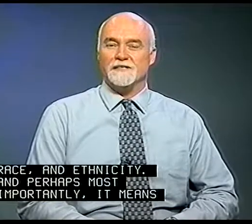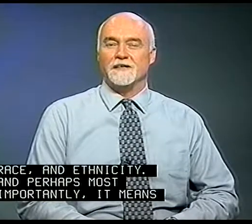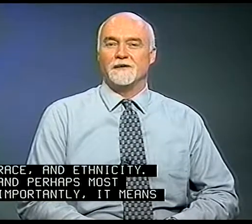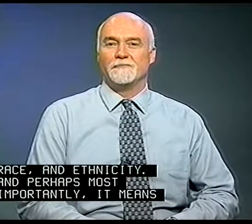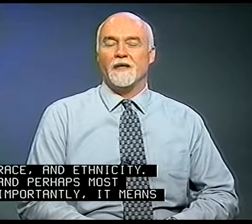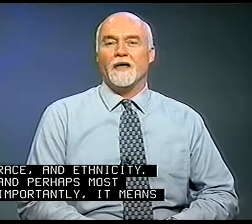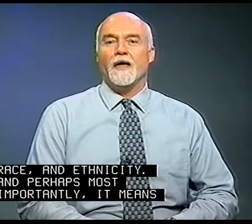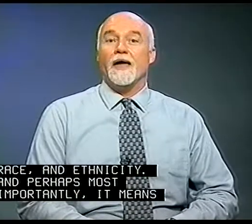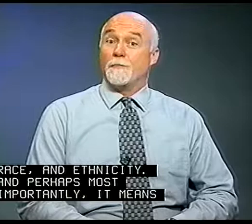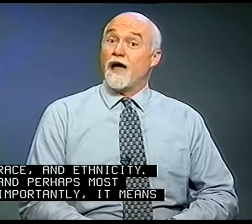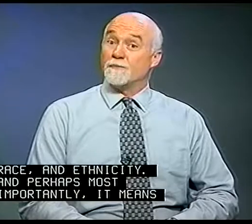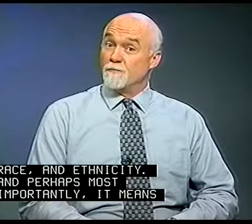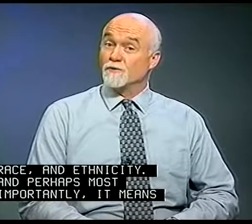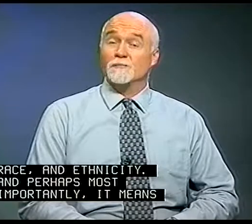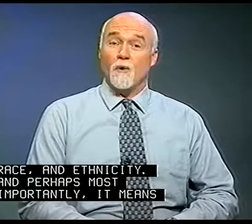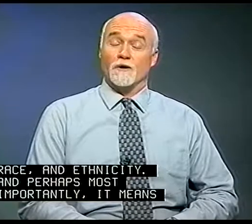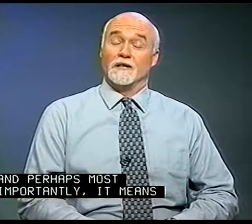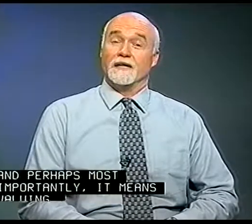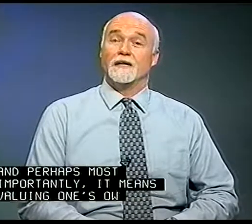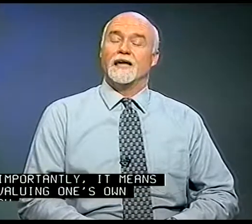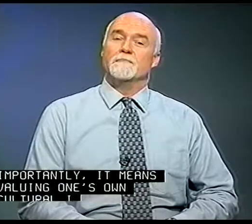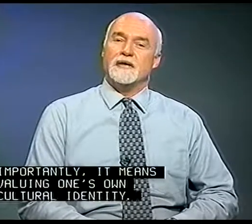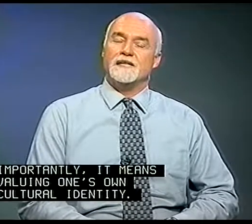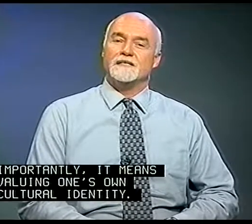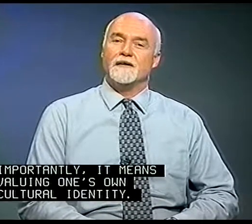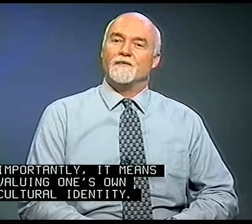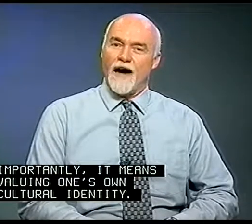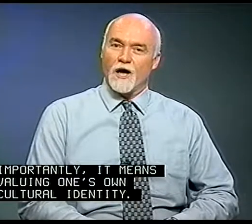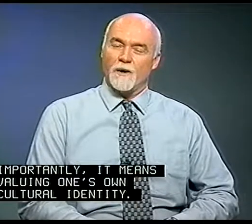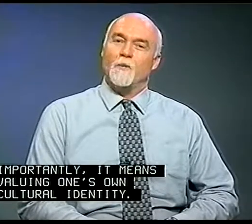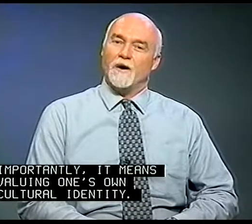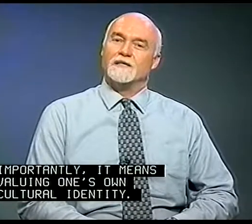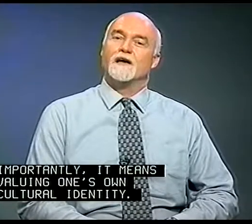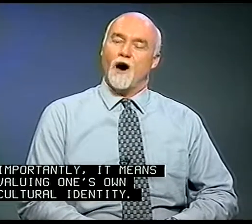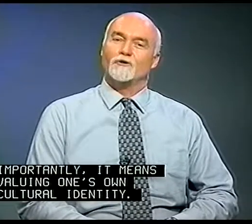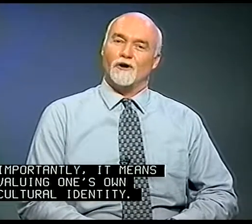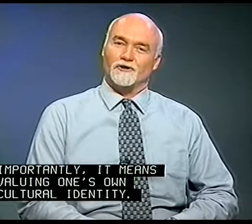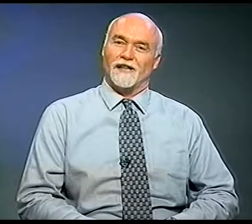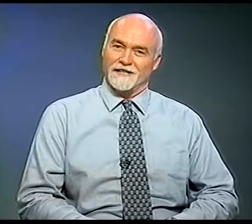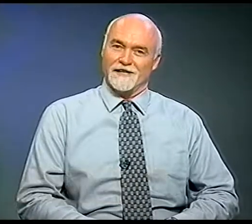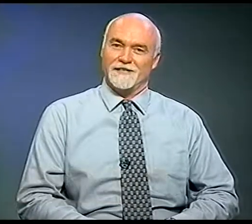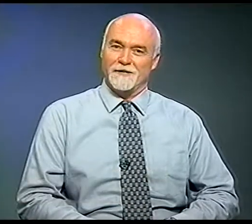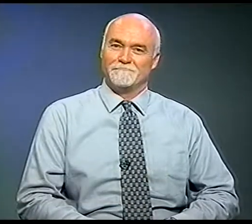ethnicity. And perhaps most importantly, it means valuing one's own cultural identity.